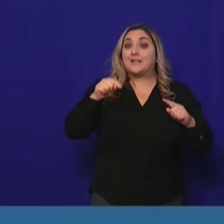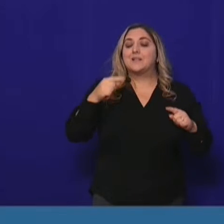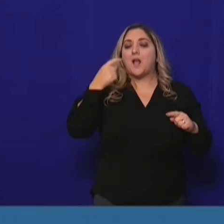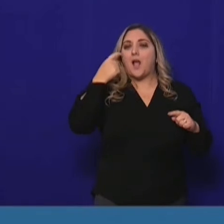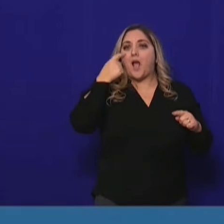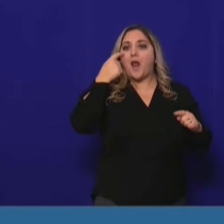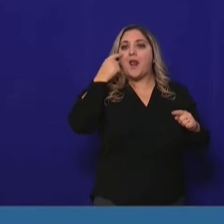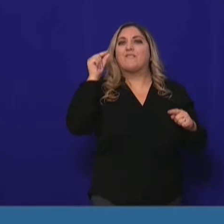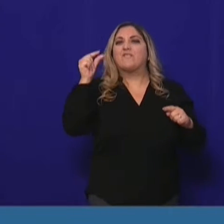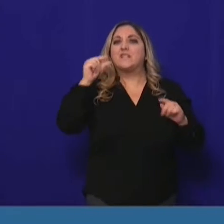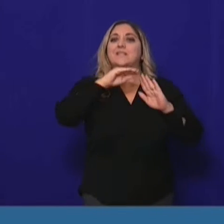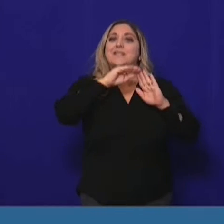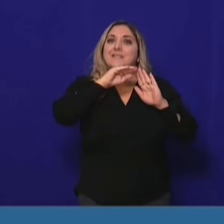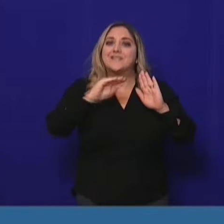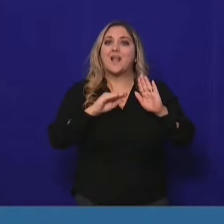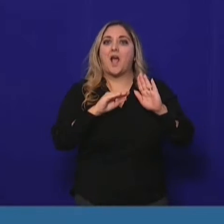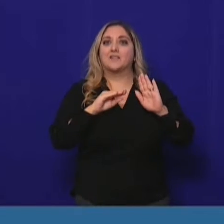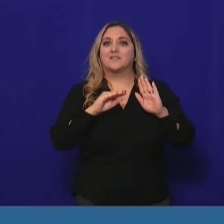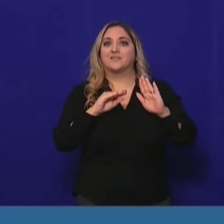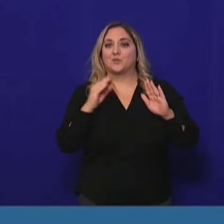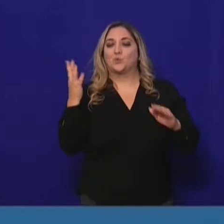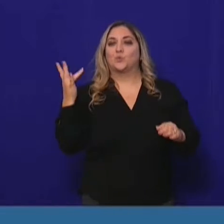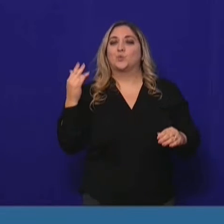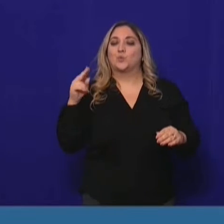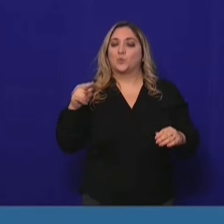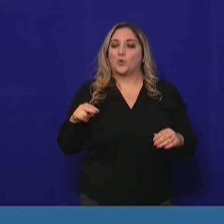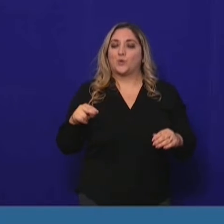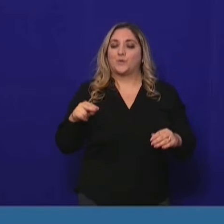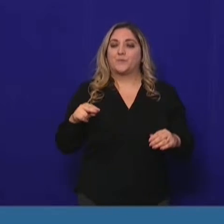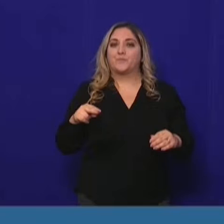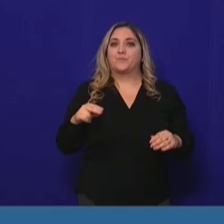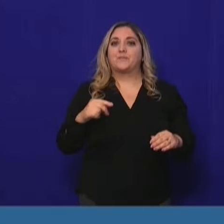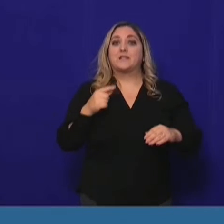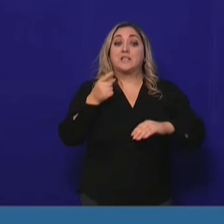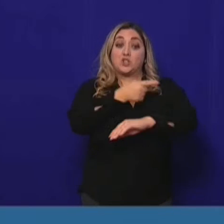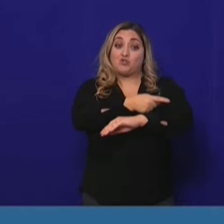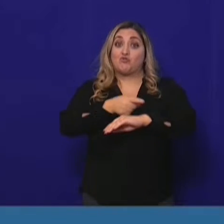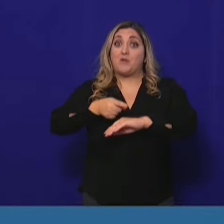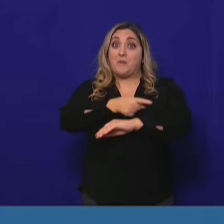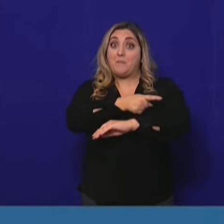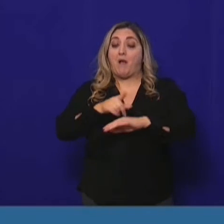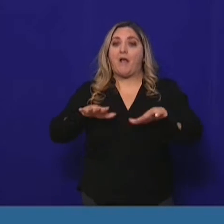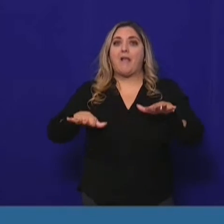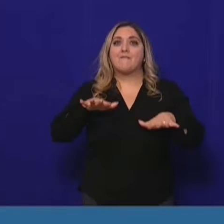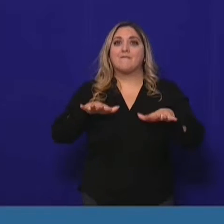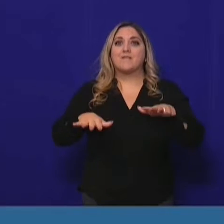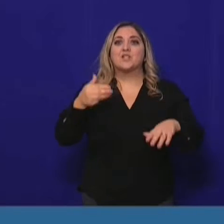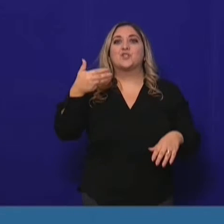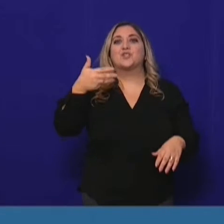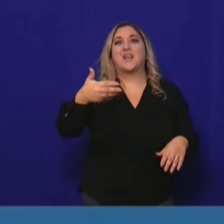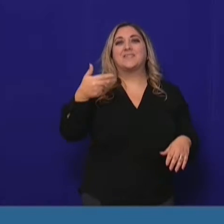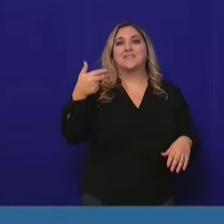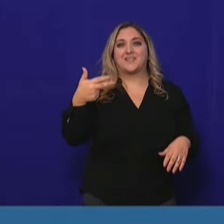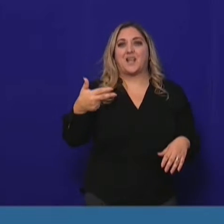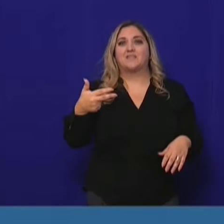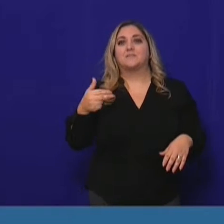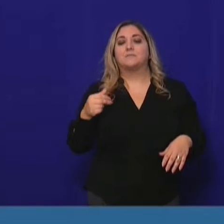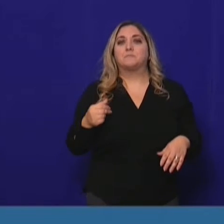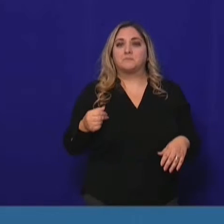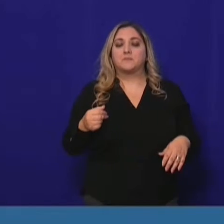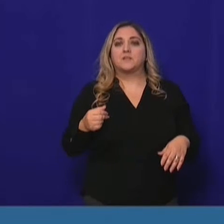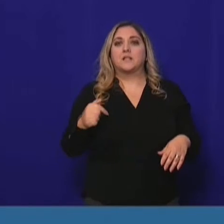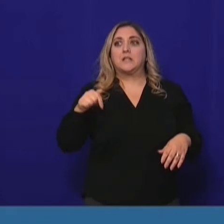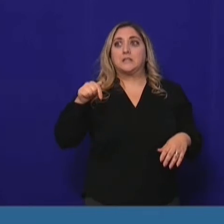li niżlu xi ftit il-każijiet ukoll. Infatti is-7-day moving average huwa ta' 98 li